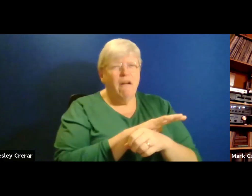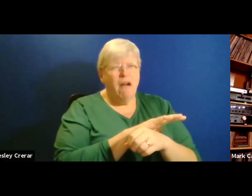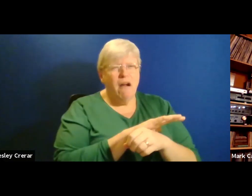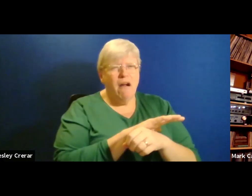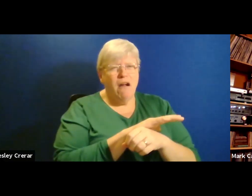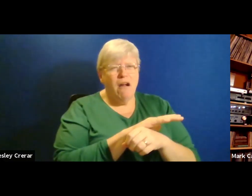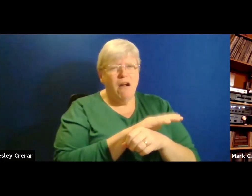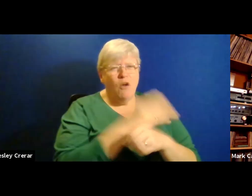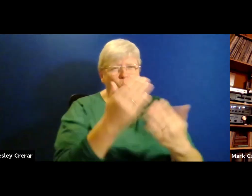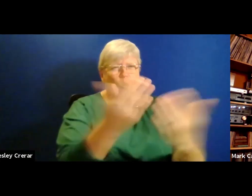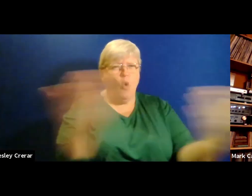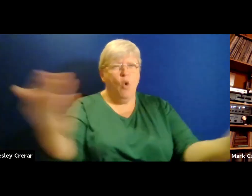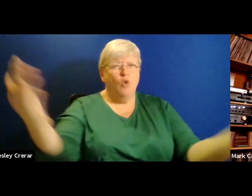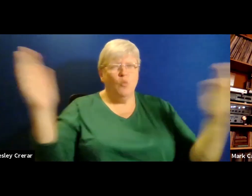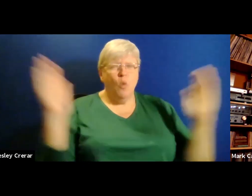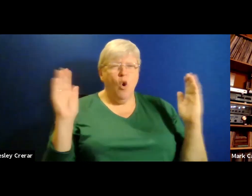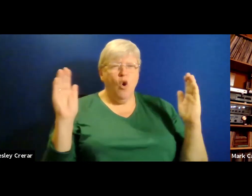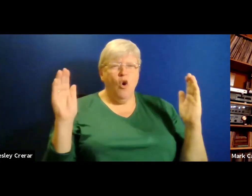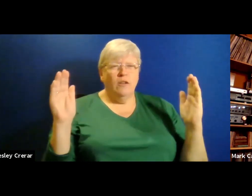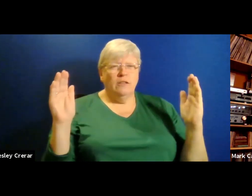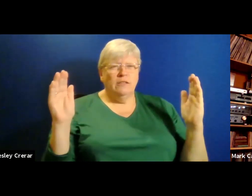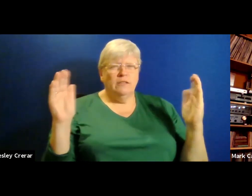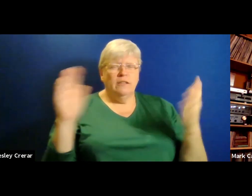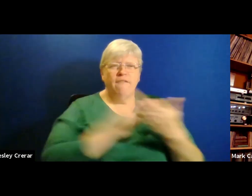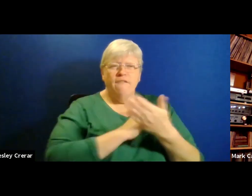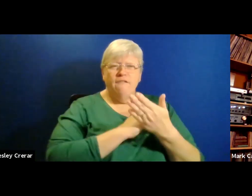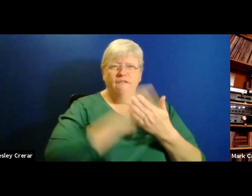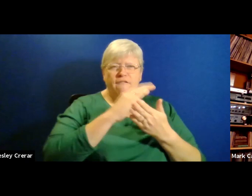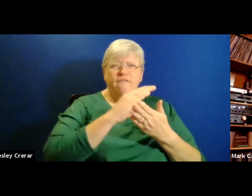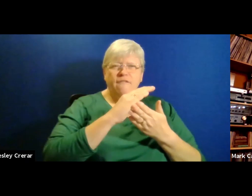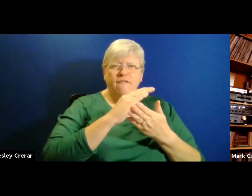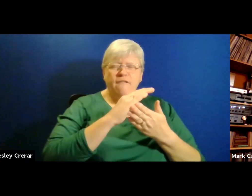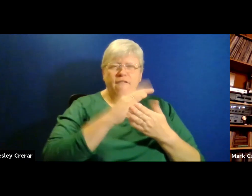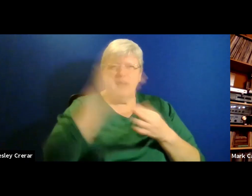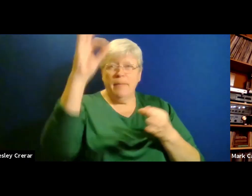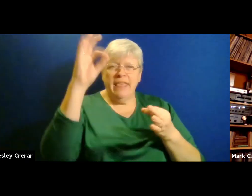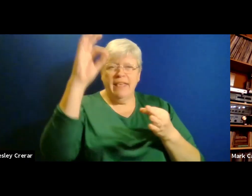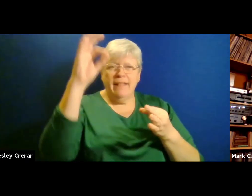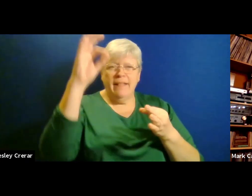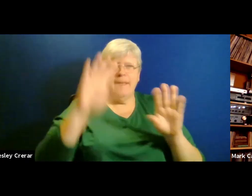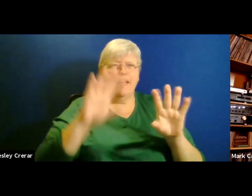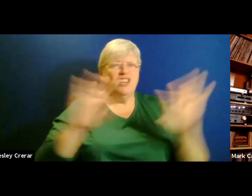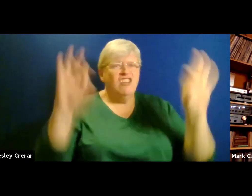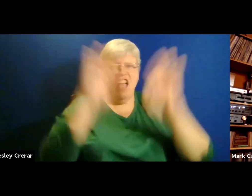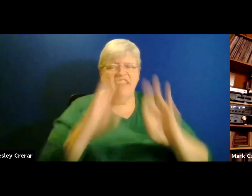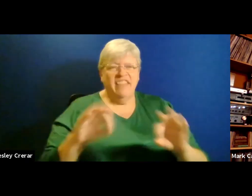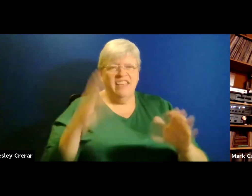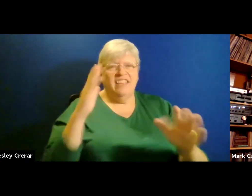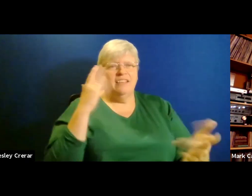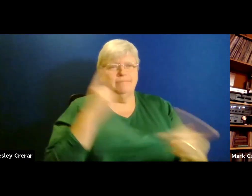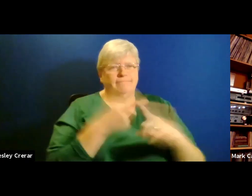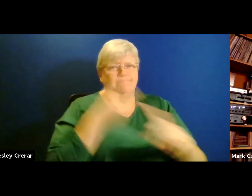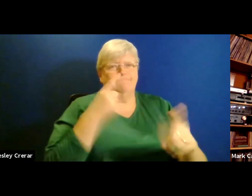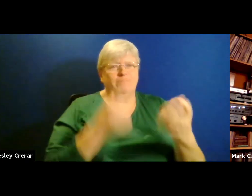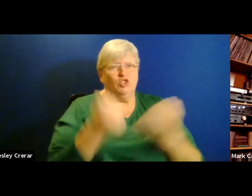wall, no underbubble or peeling edges. Yet this is a rush to judgment job. You